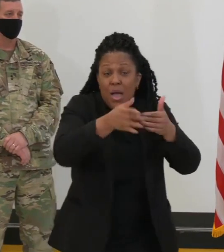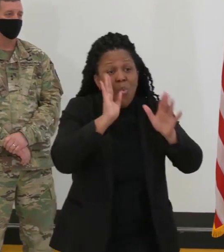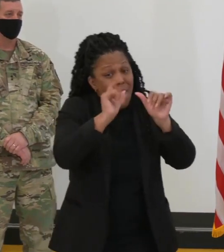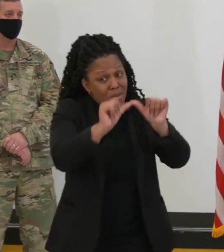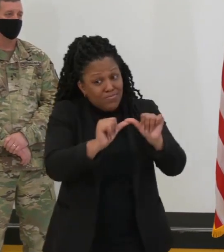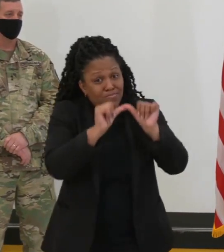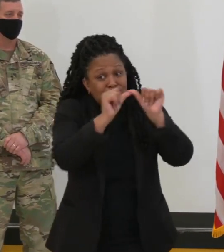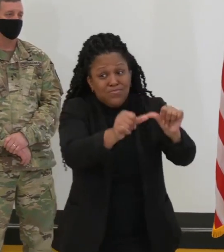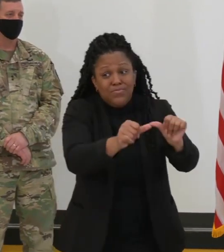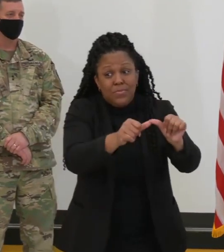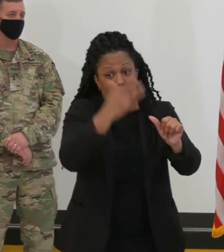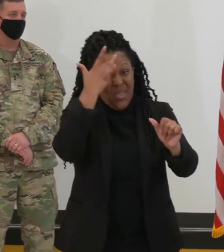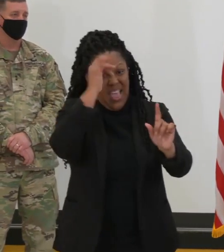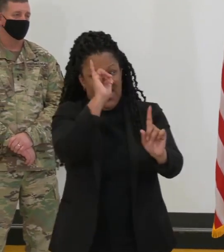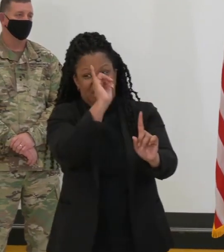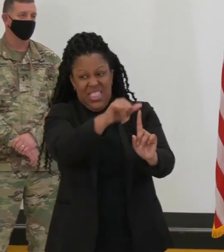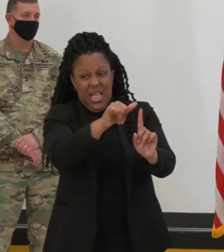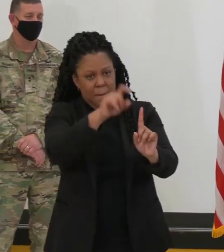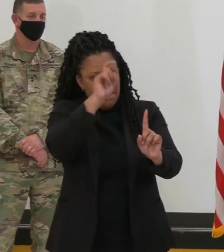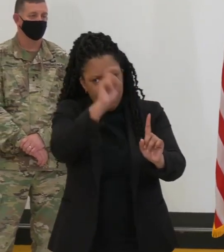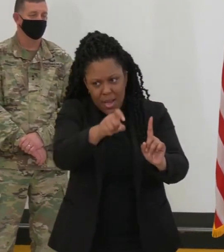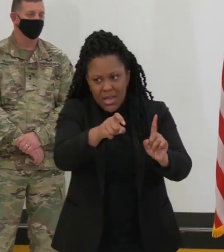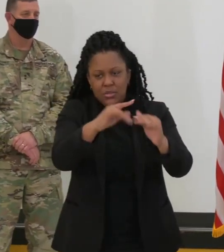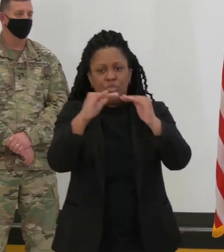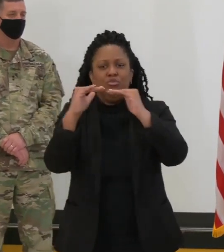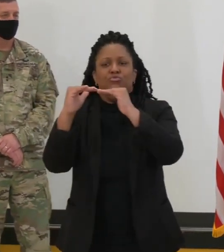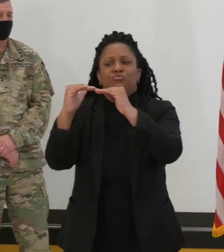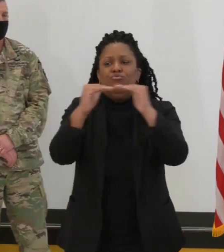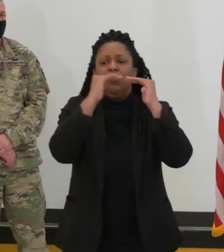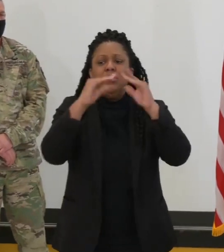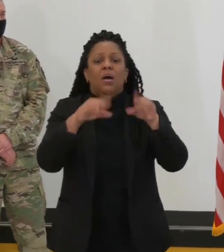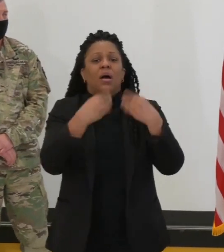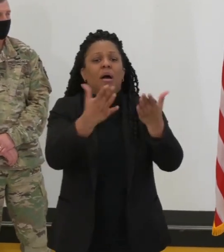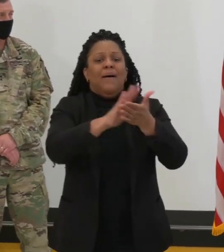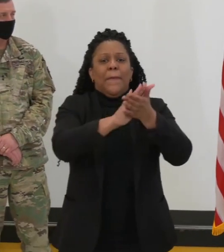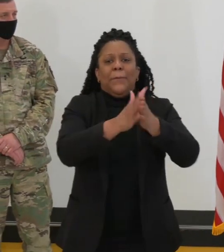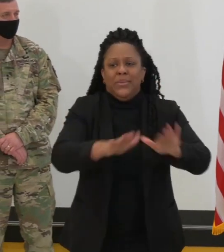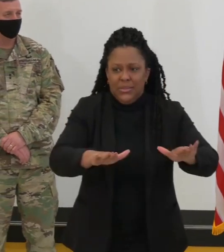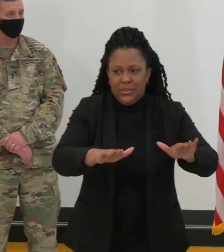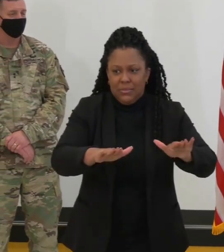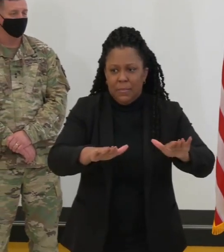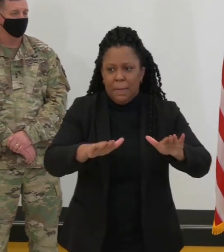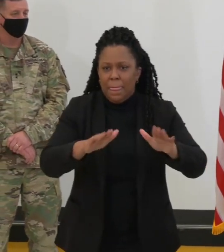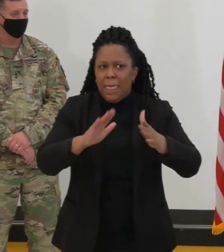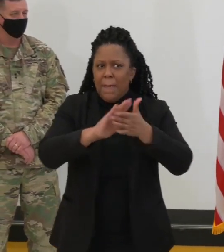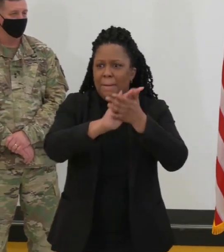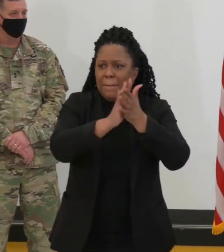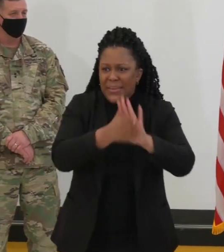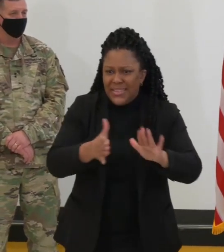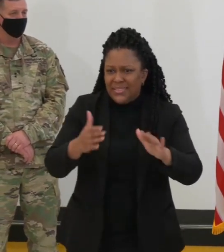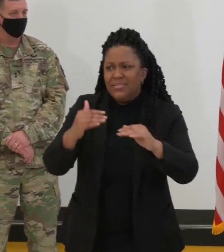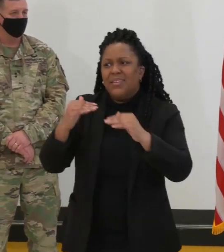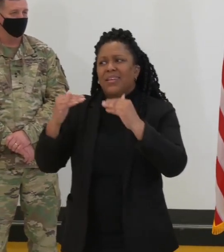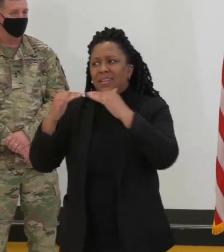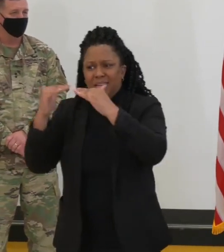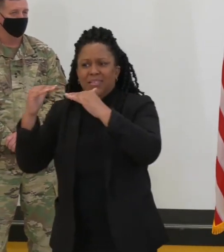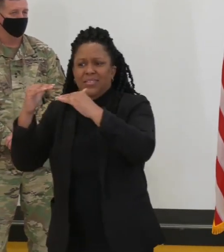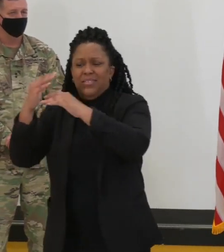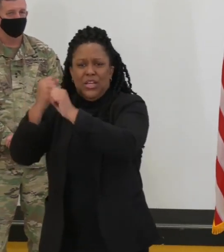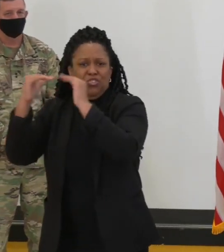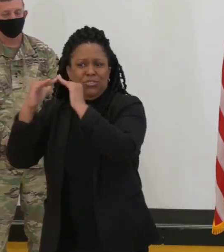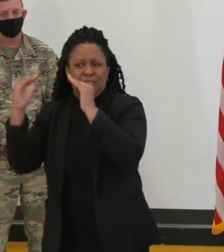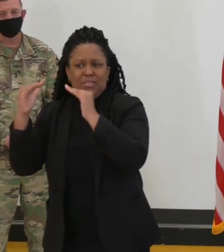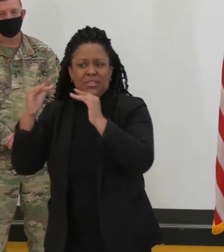need justice for peace, and we need peace for justice. And through this incident that happened yesterday, we need to make sure our